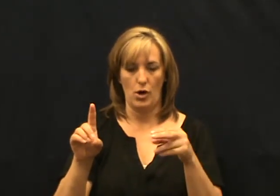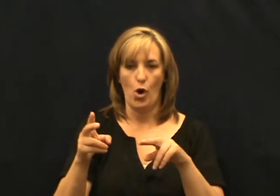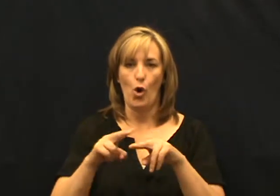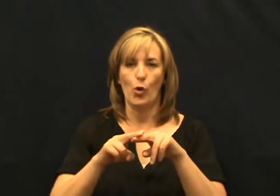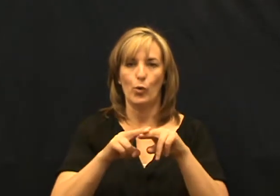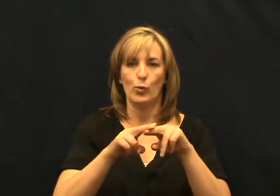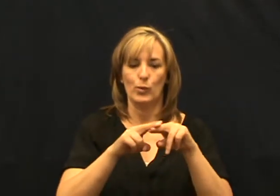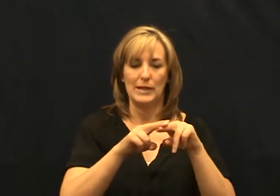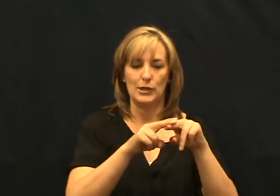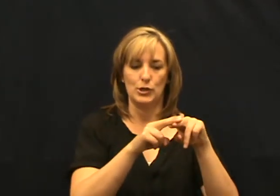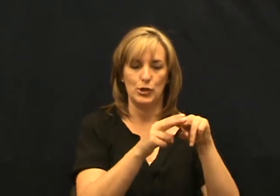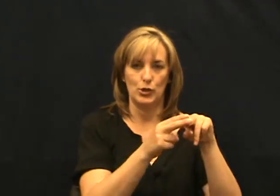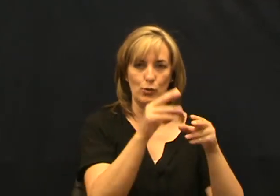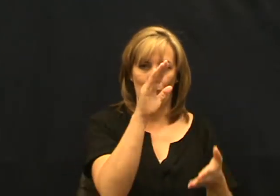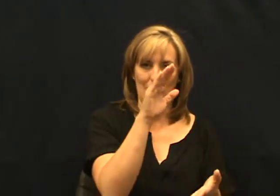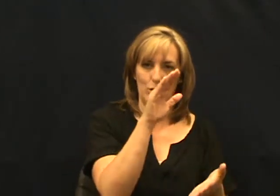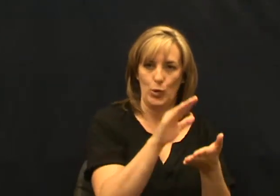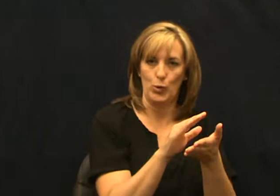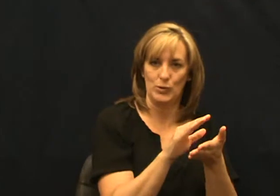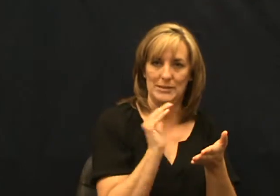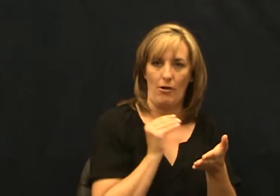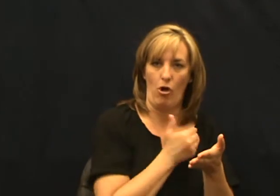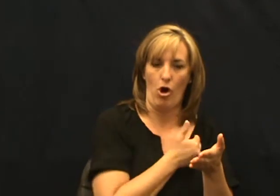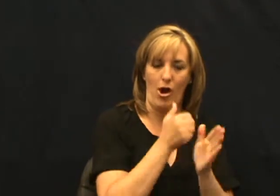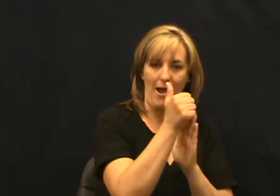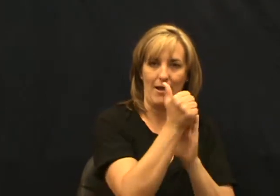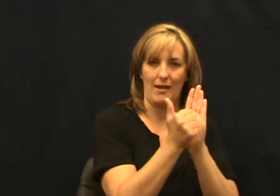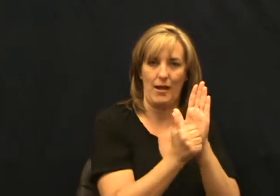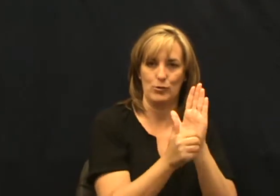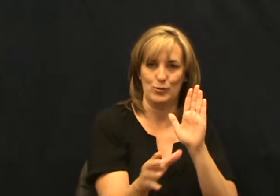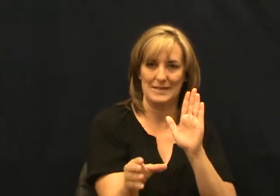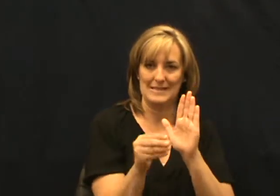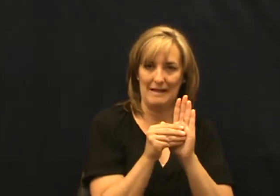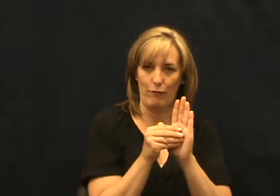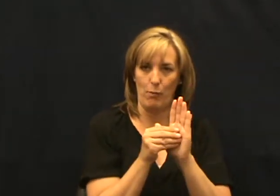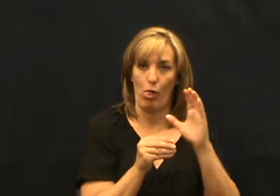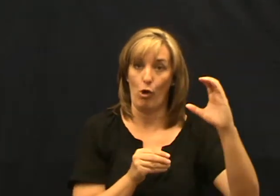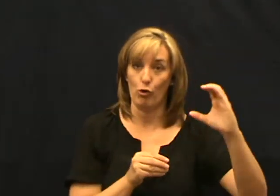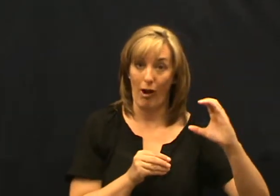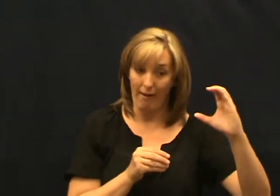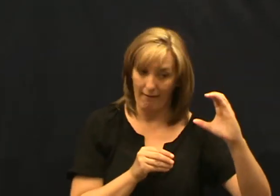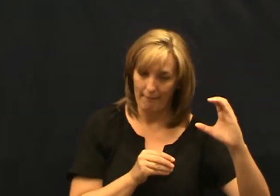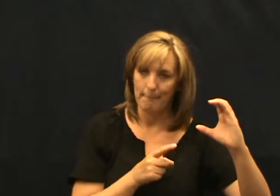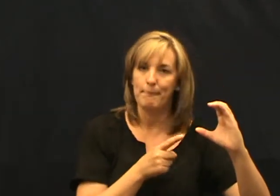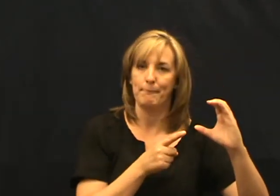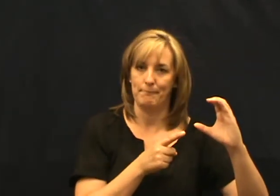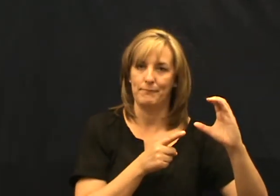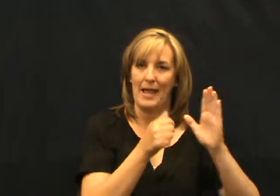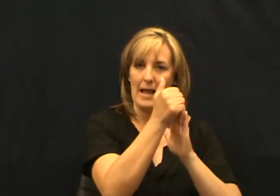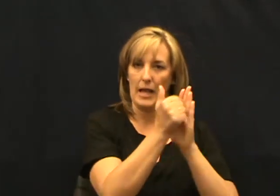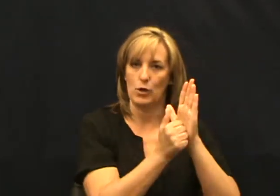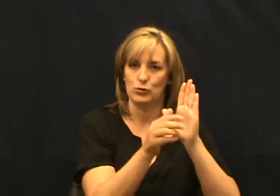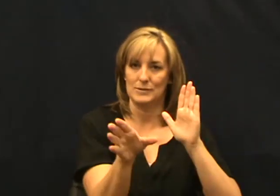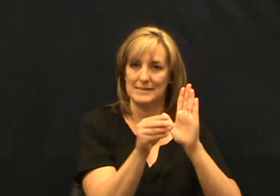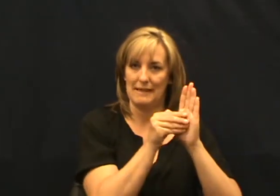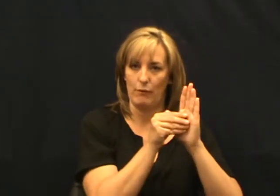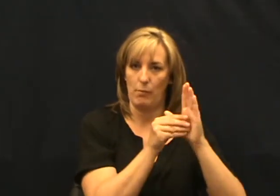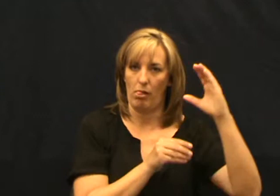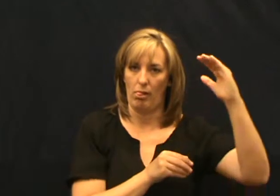receivable. Remember, accounts receivable is also an asset. So we credit accounts receivable to reduce it by the